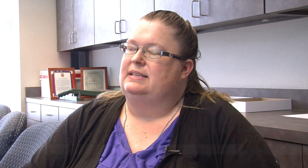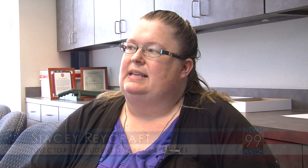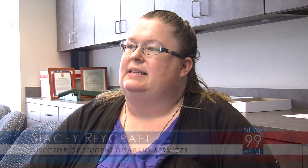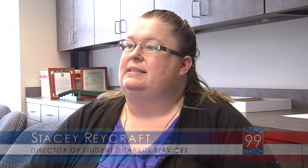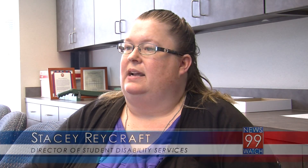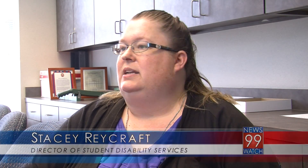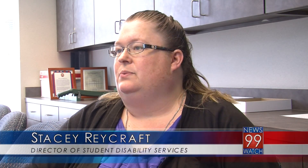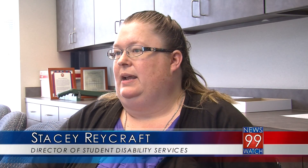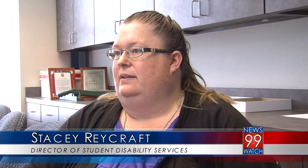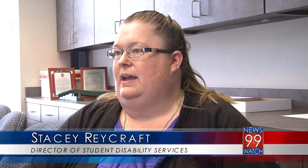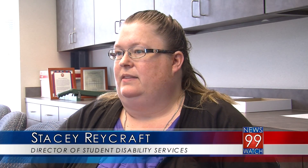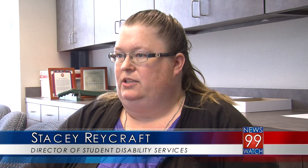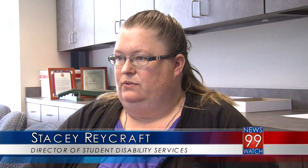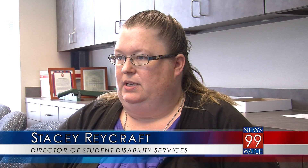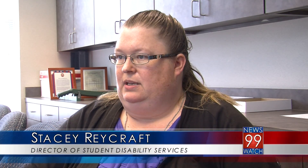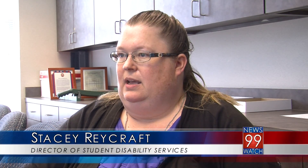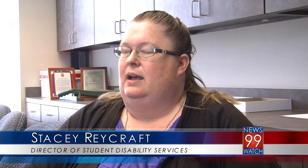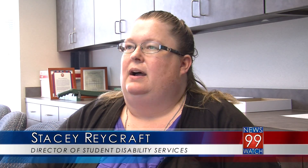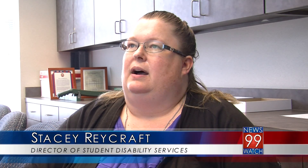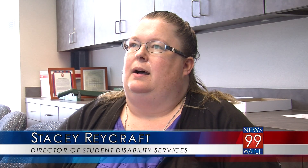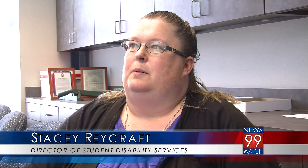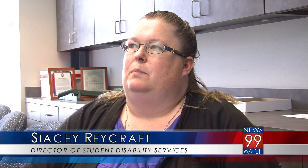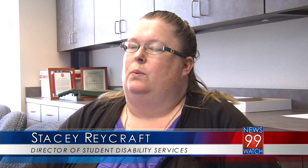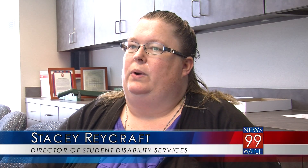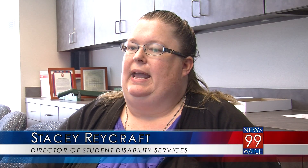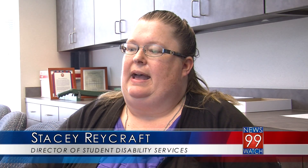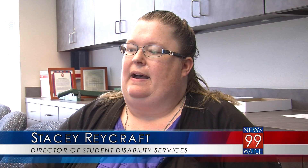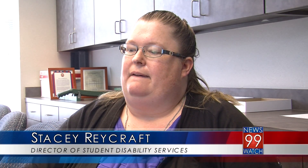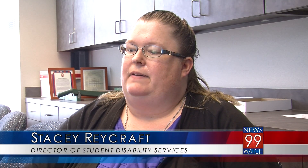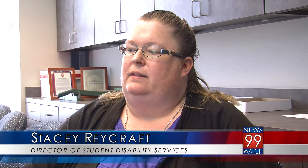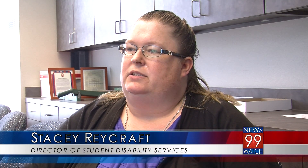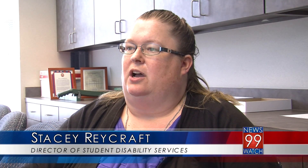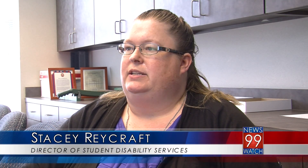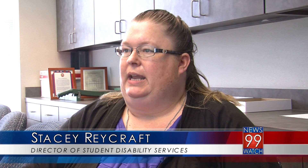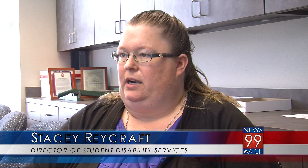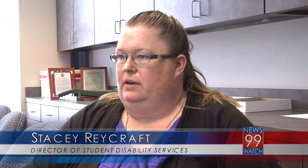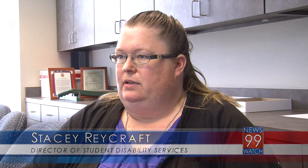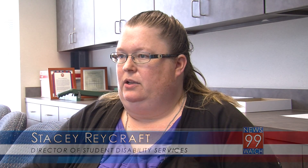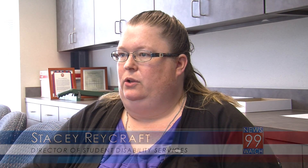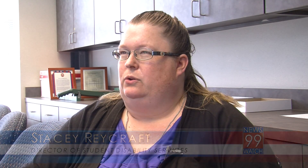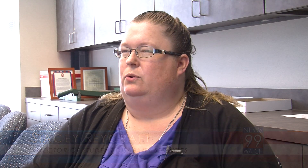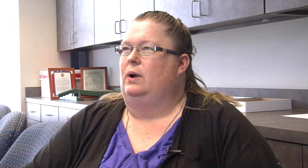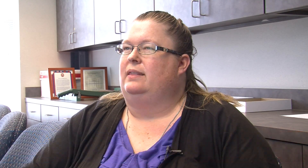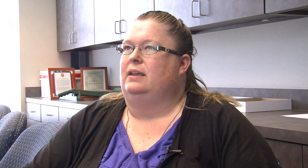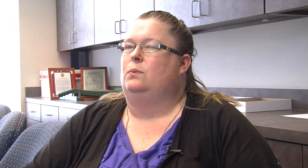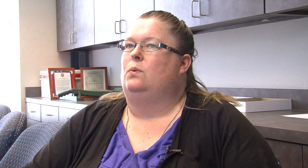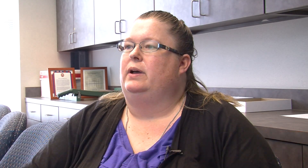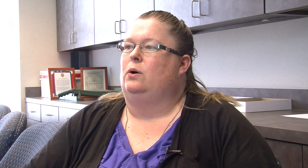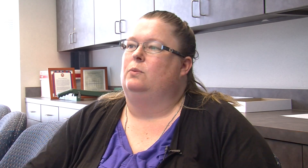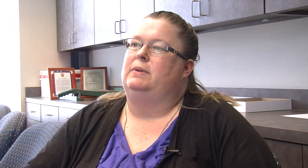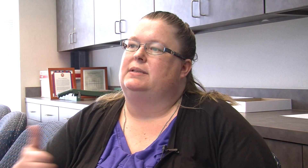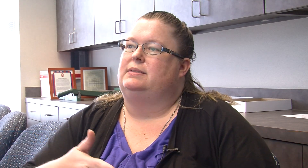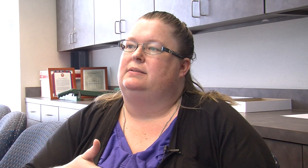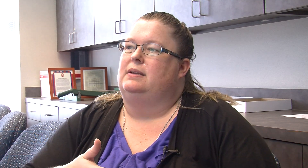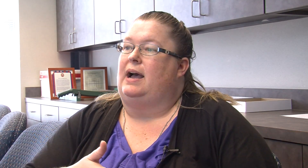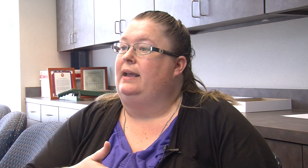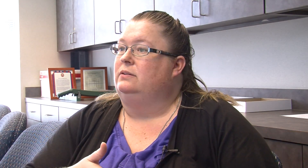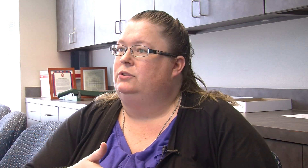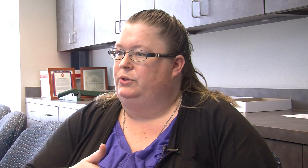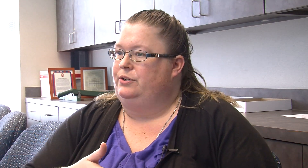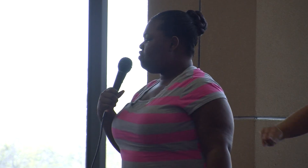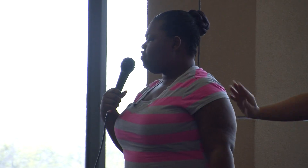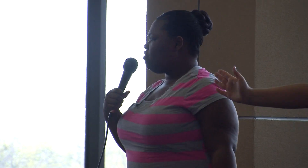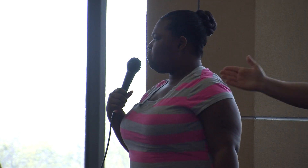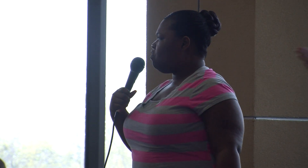event is a signing rave at the union. We have LaTanya Heron, who I think won Ole Miss